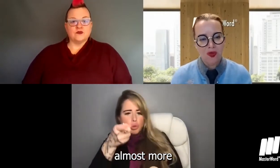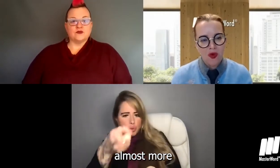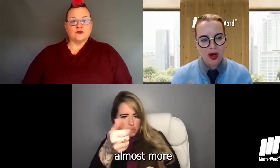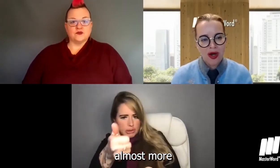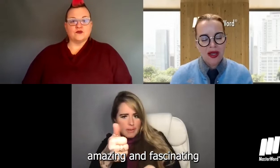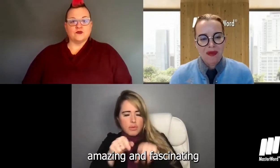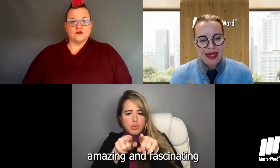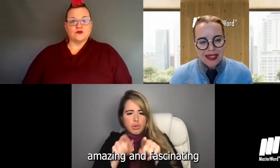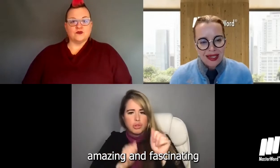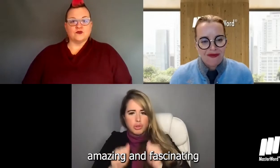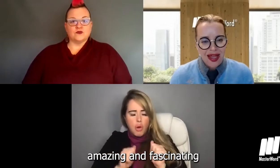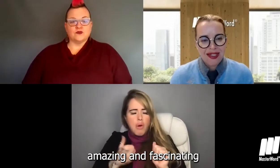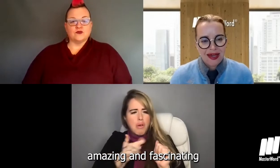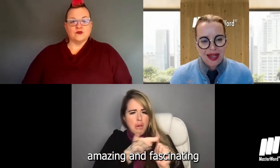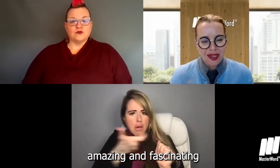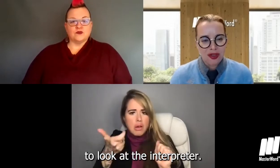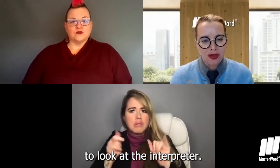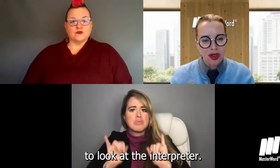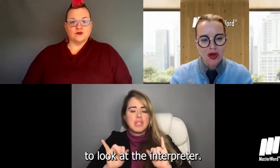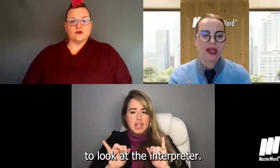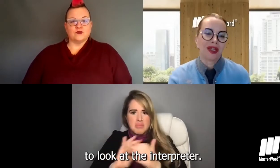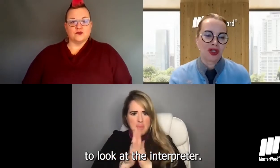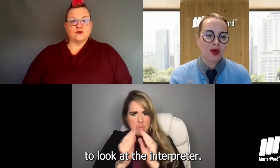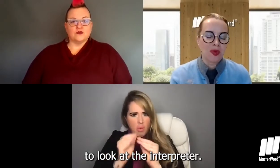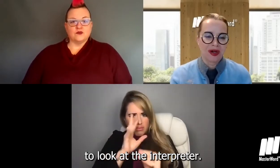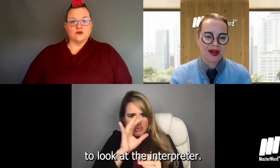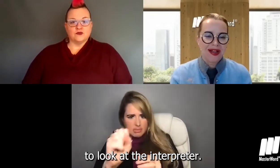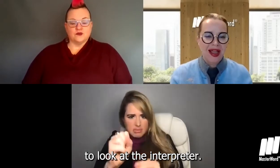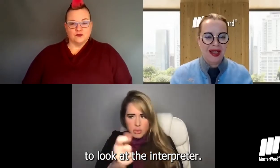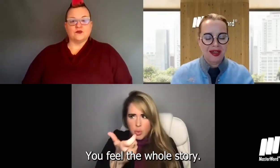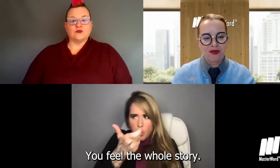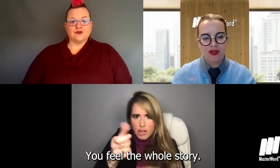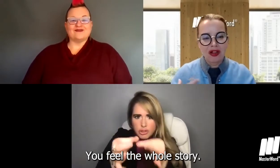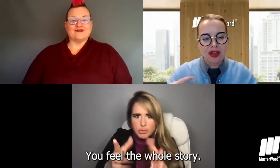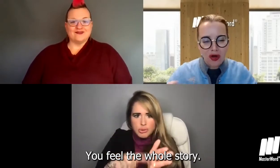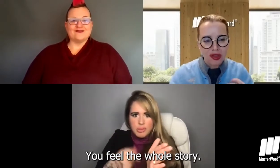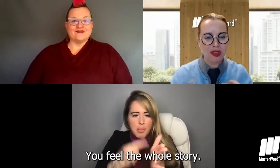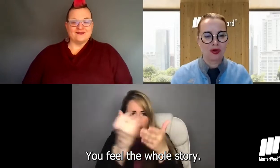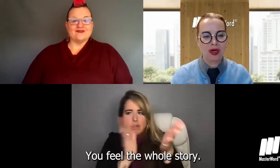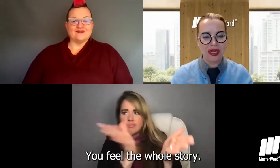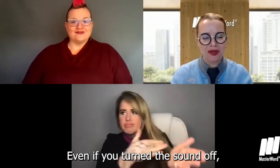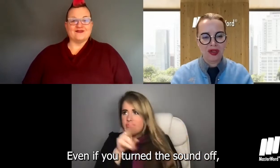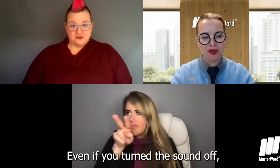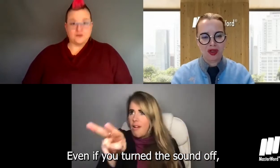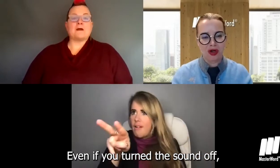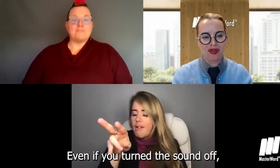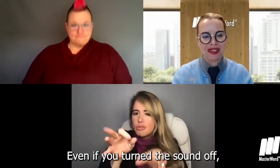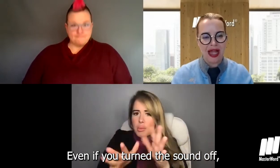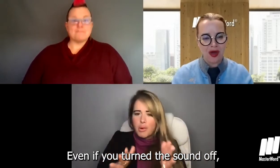more amazing and fascinating to look at the interpreter. You feel the whole story, even if you turn the sound